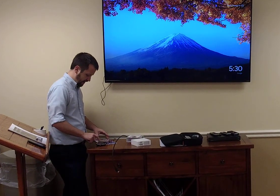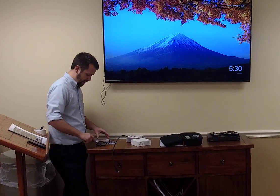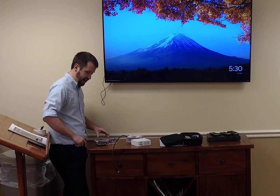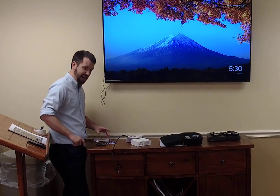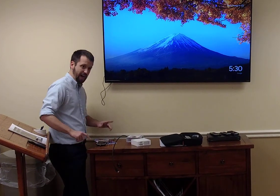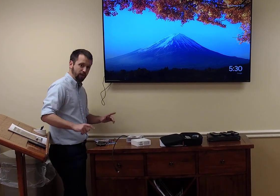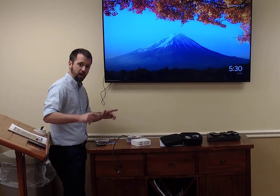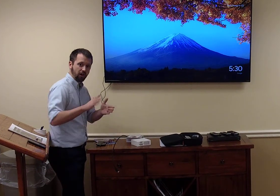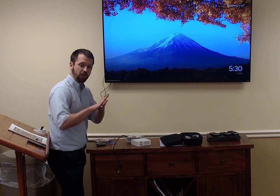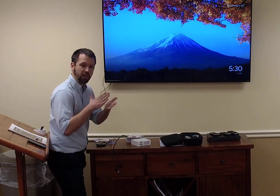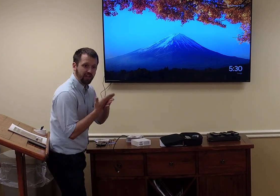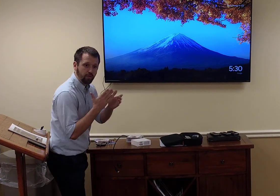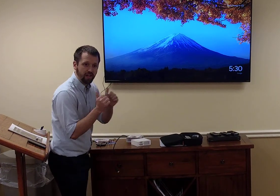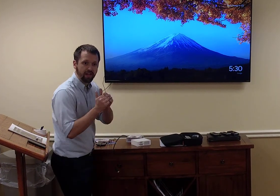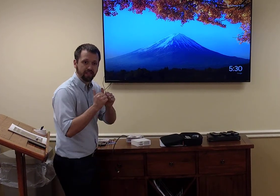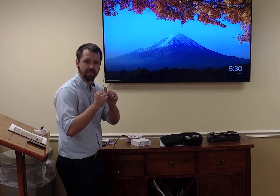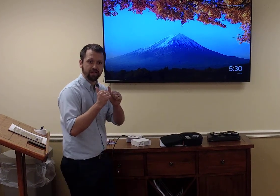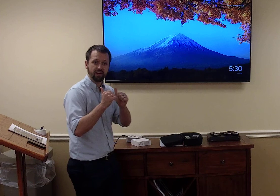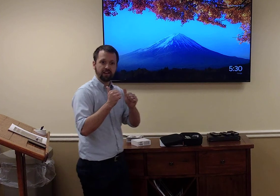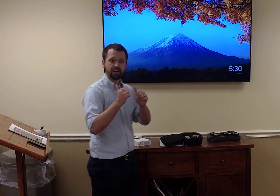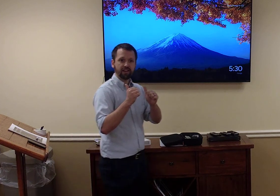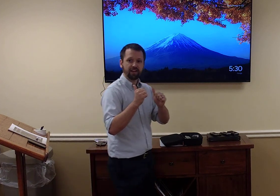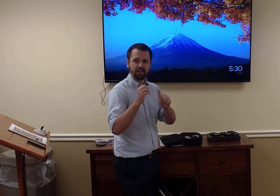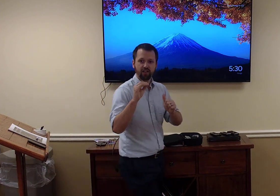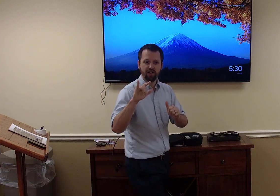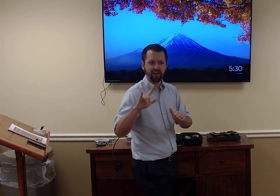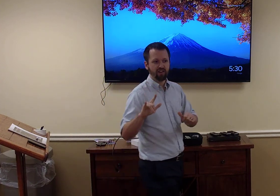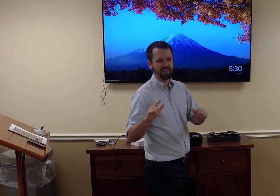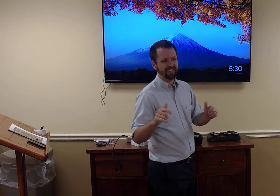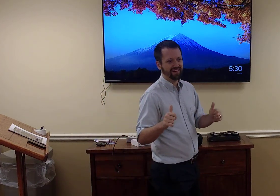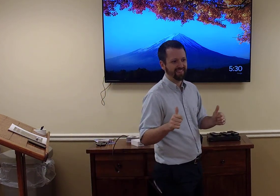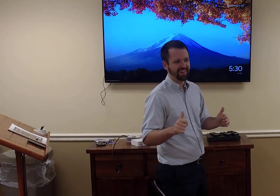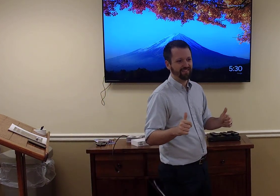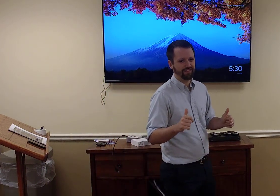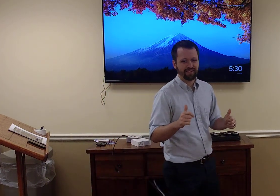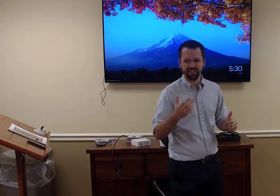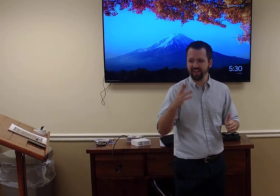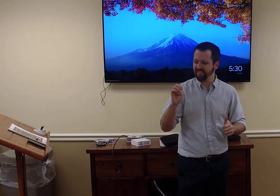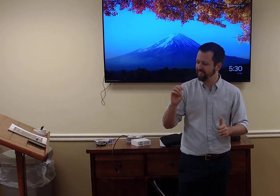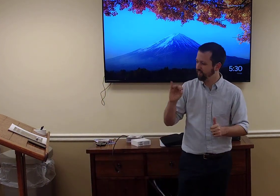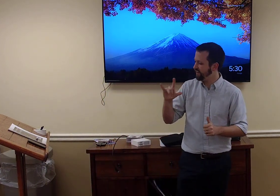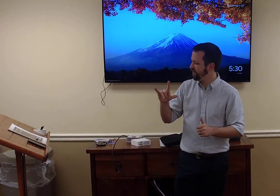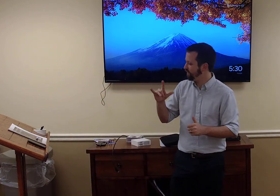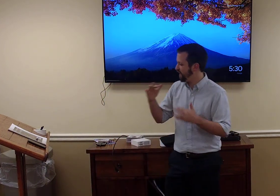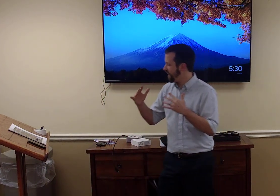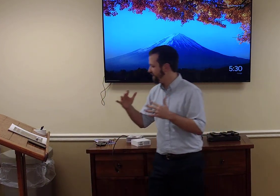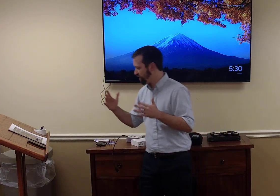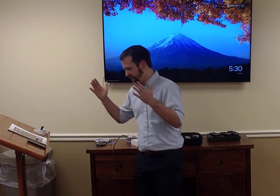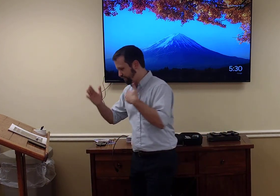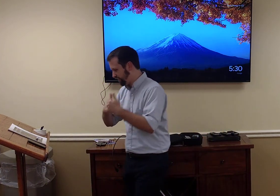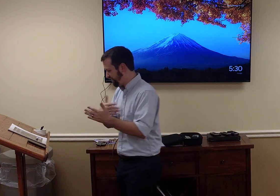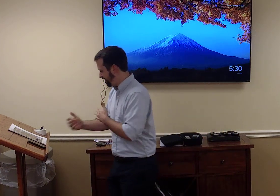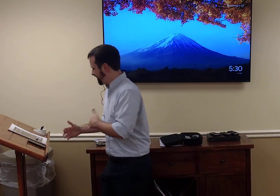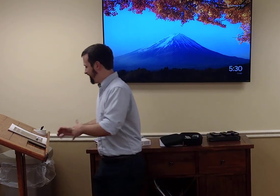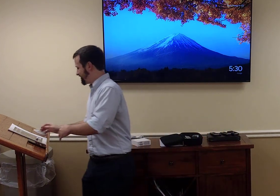Alright, and now we are cooking with oil. There we go. Grease, oil, fire, whatever.